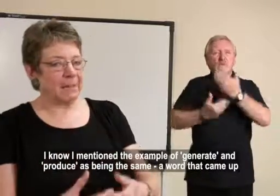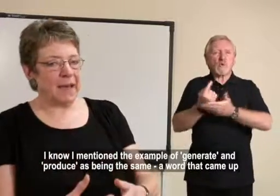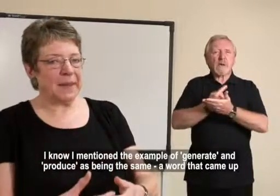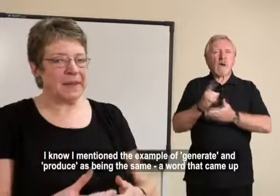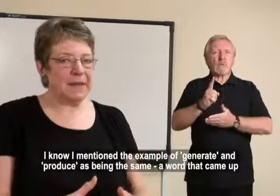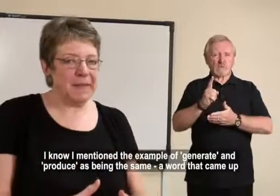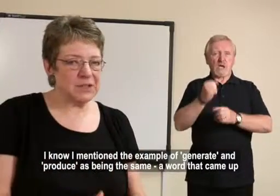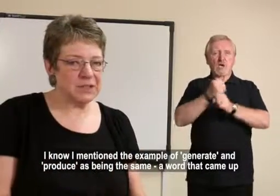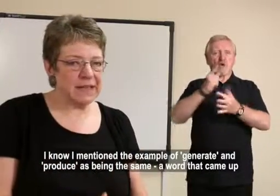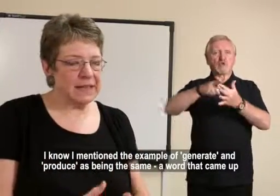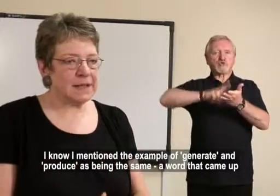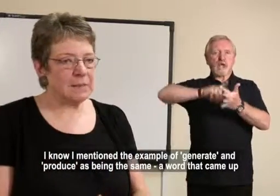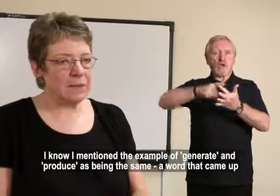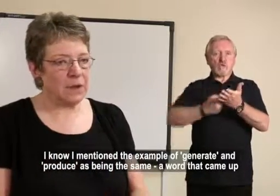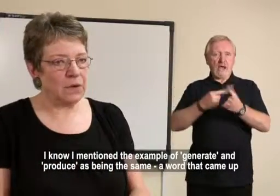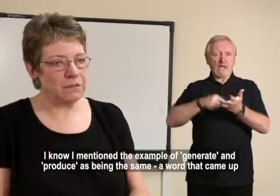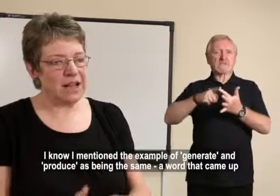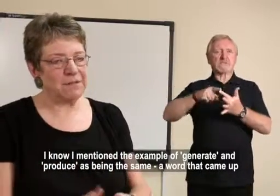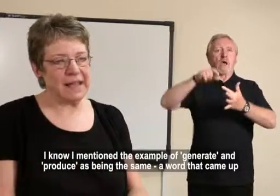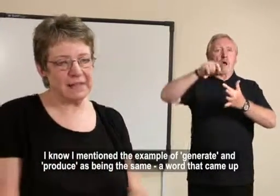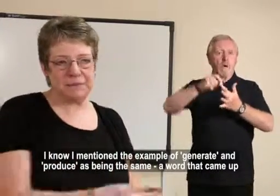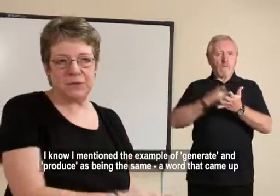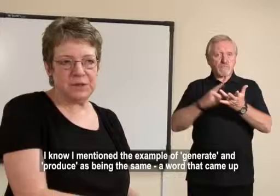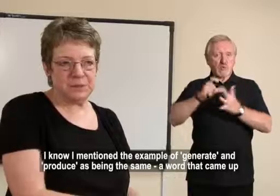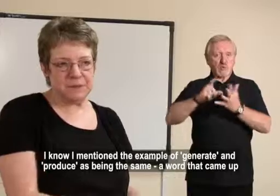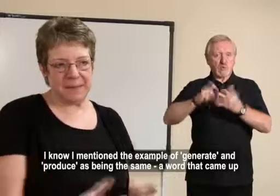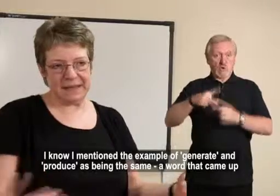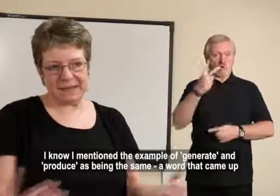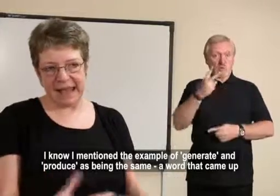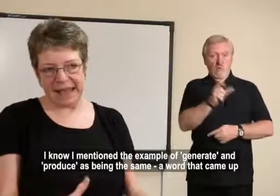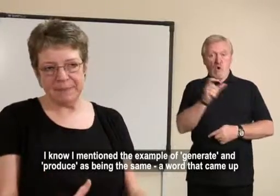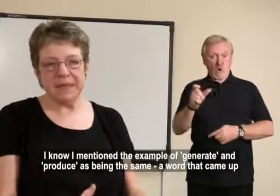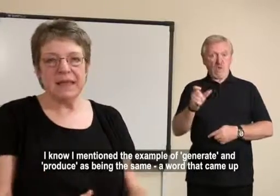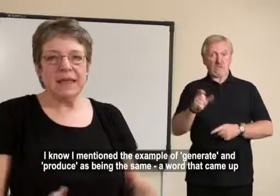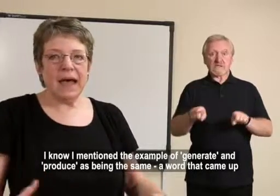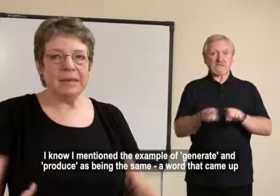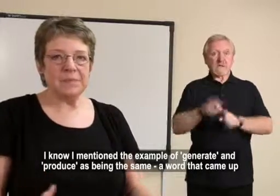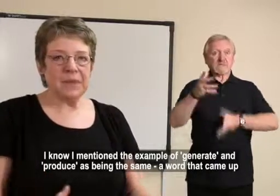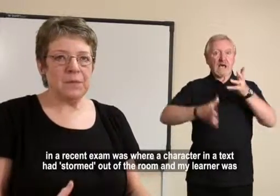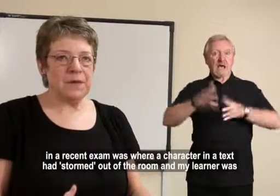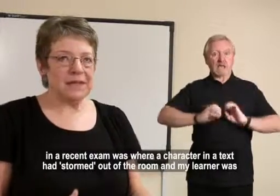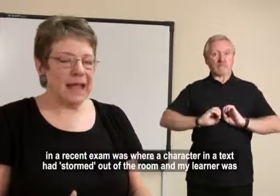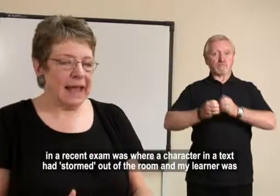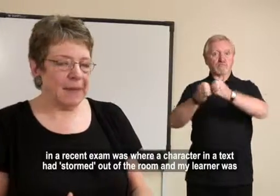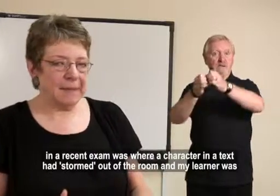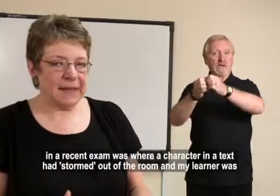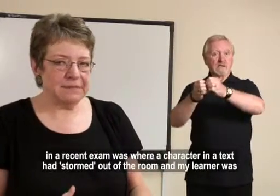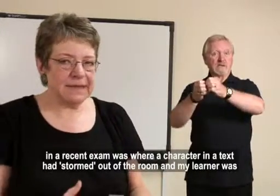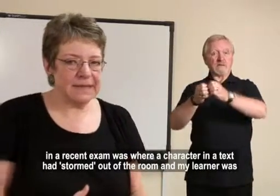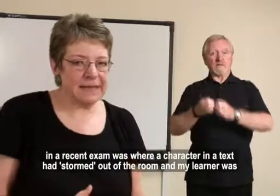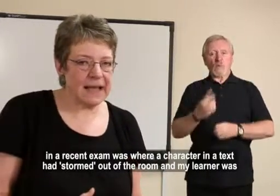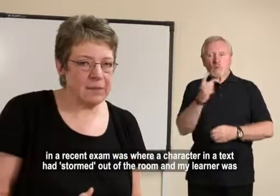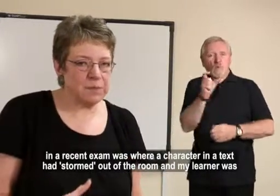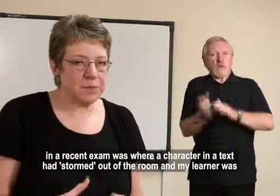that came up. I know I mentioned the example of generate and produce as being the same. A word that came up